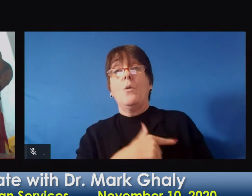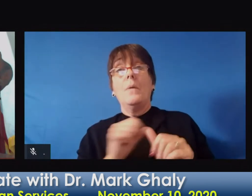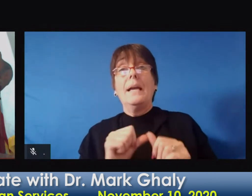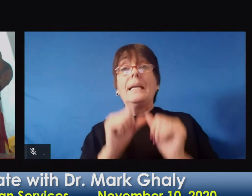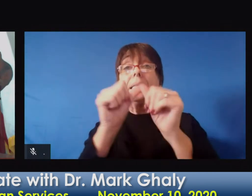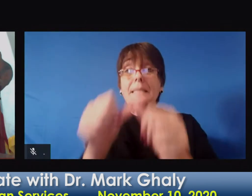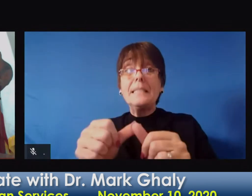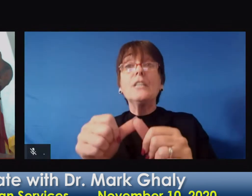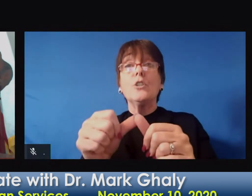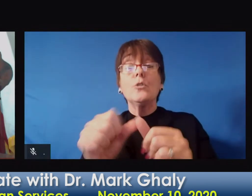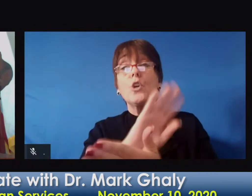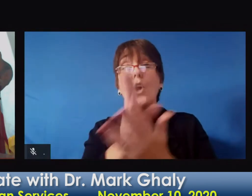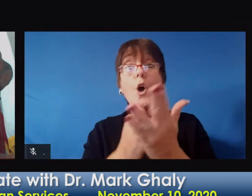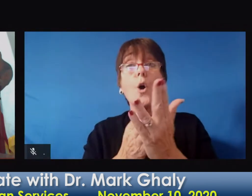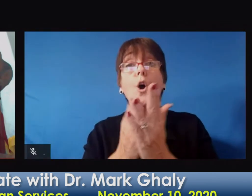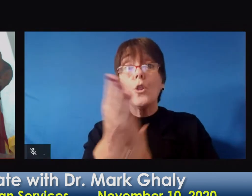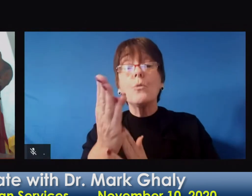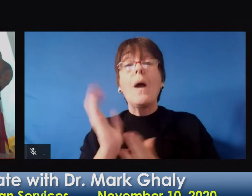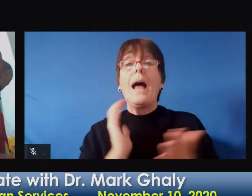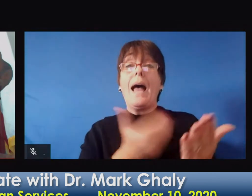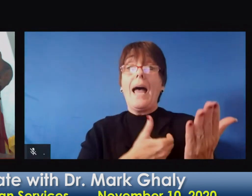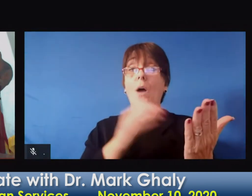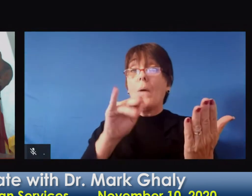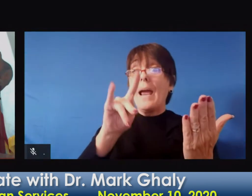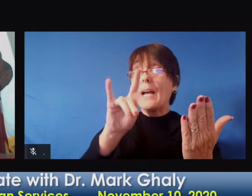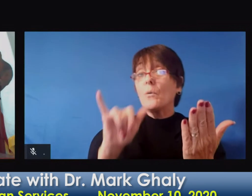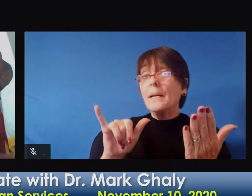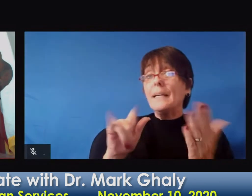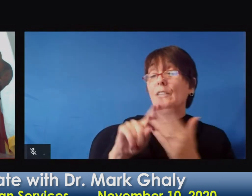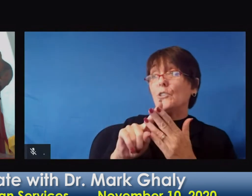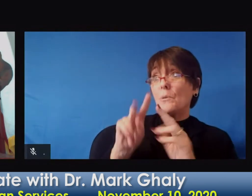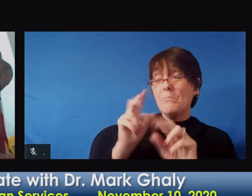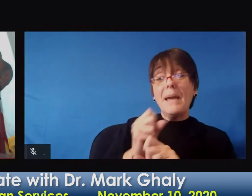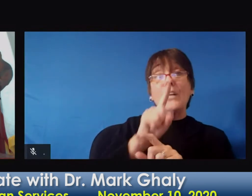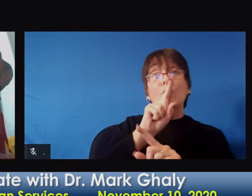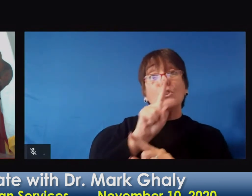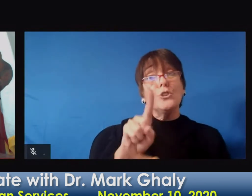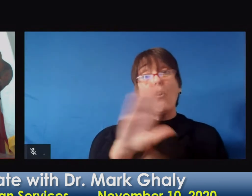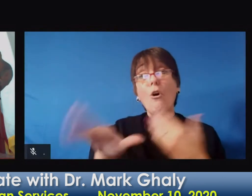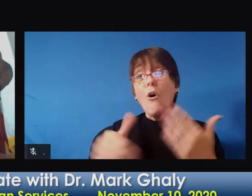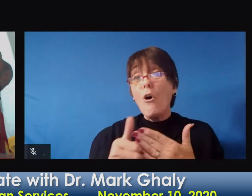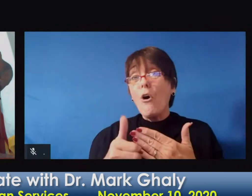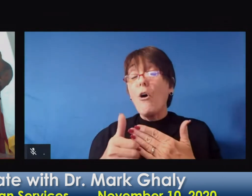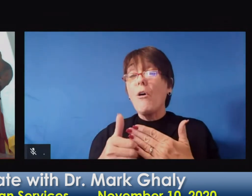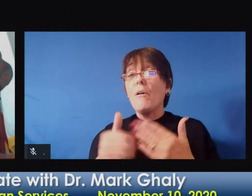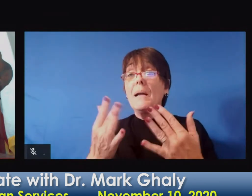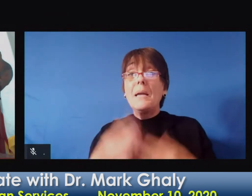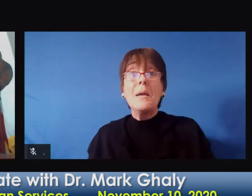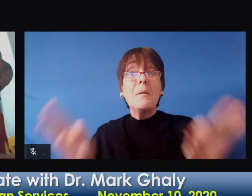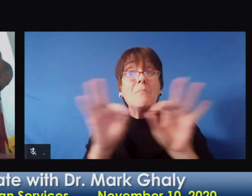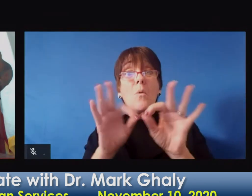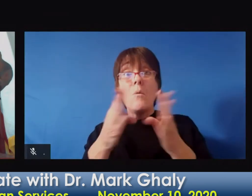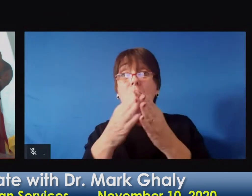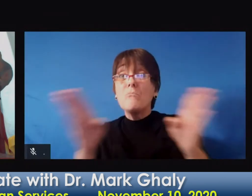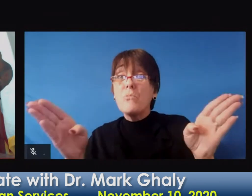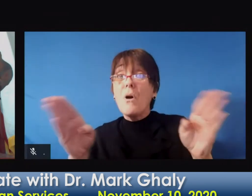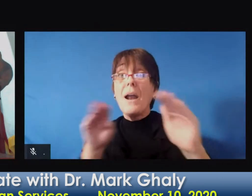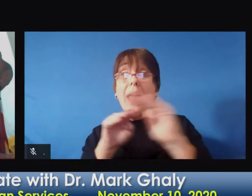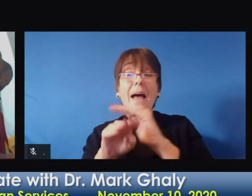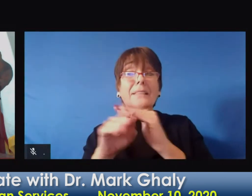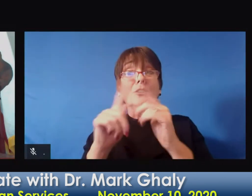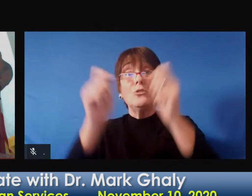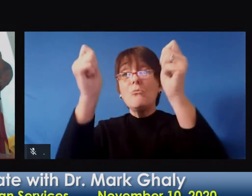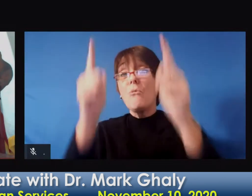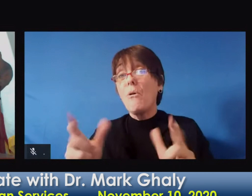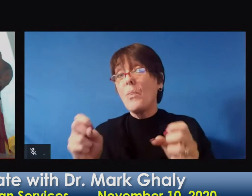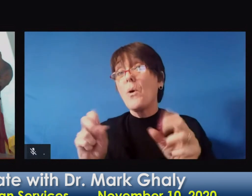drive through our equity lens to make sure that there's important broad access to all of these opportunities.